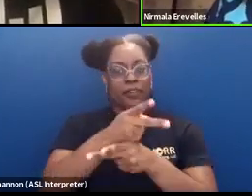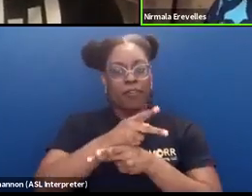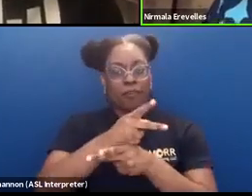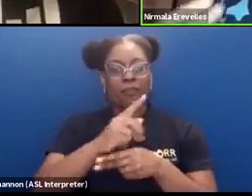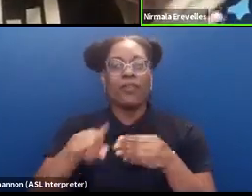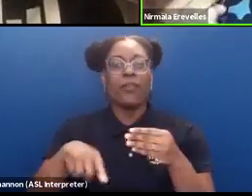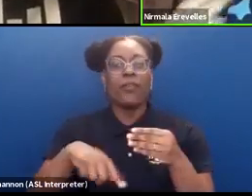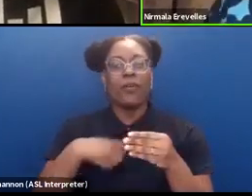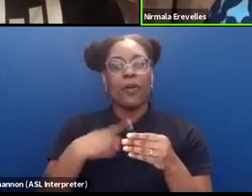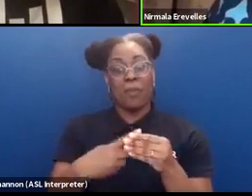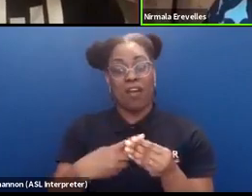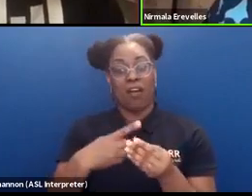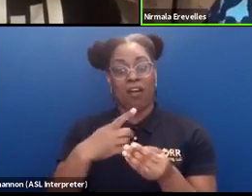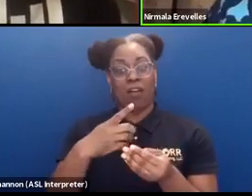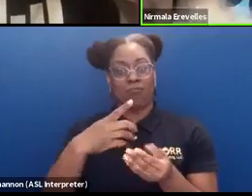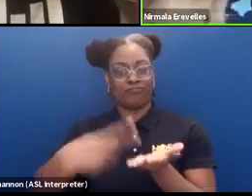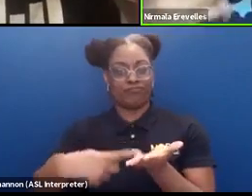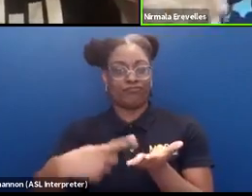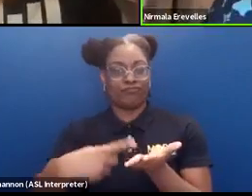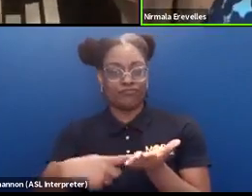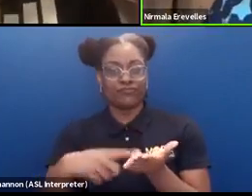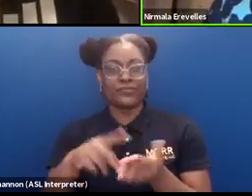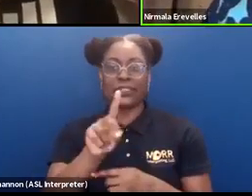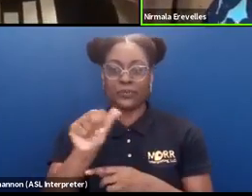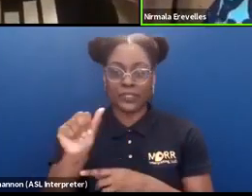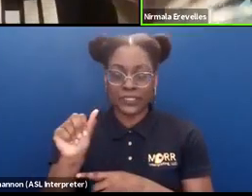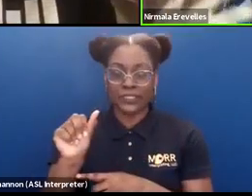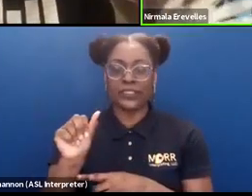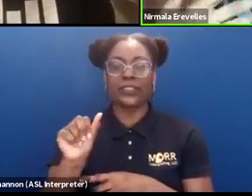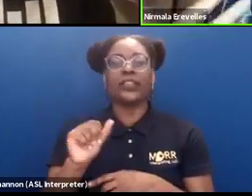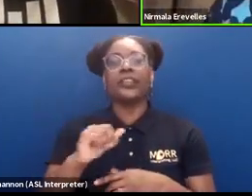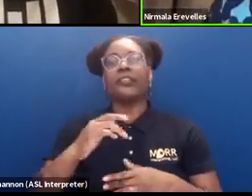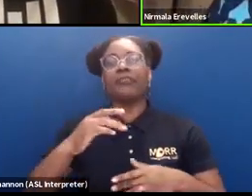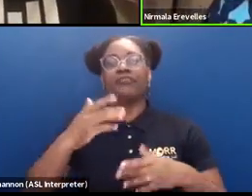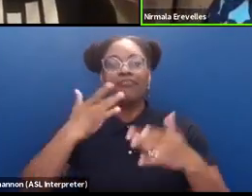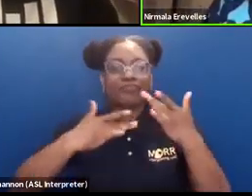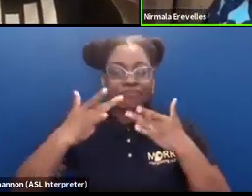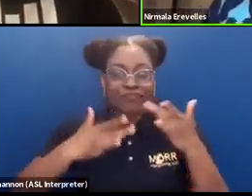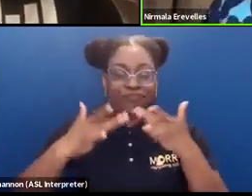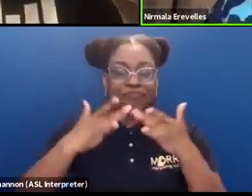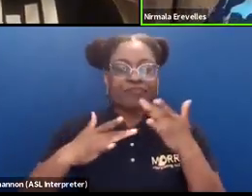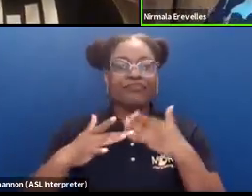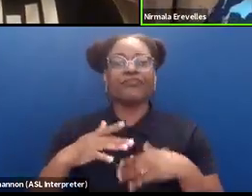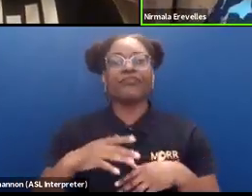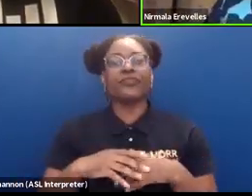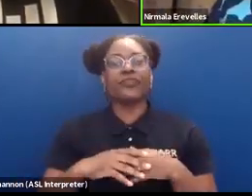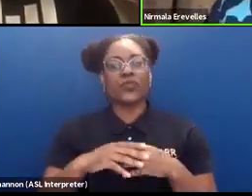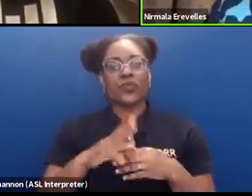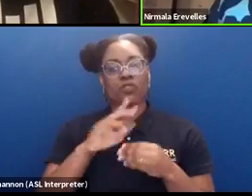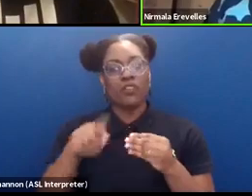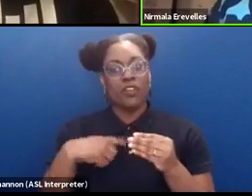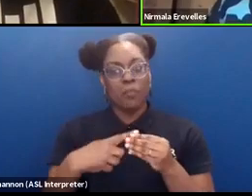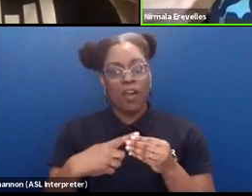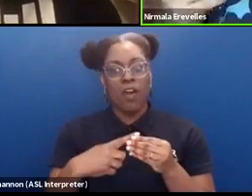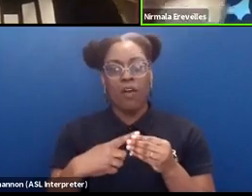scarcity, precarity, which is in precarious conditions, and urgency. We need to pay attention to how